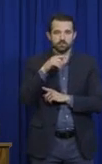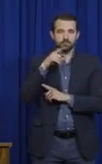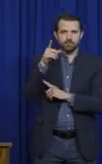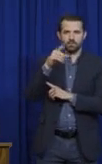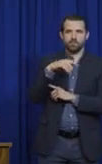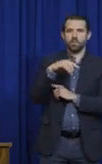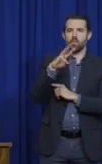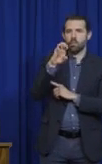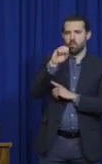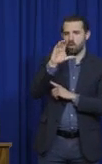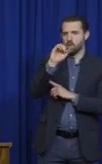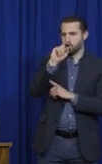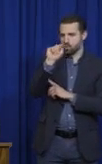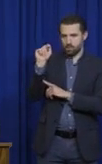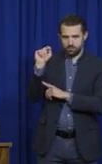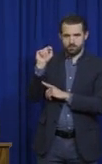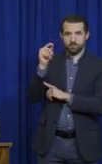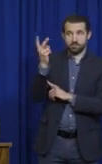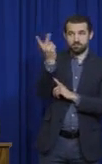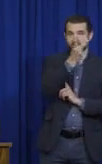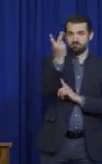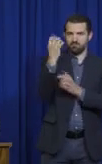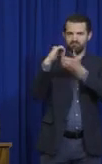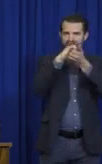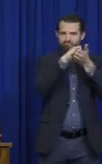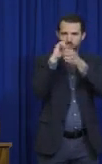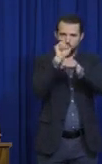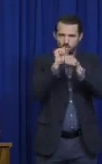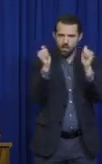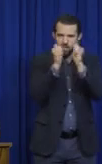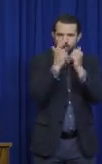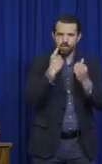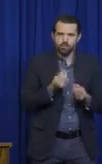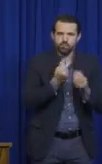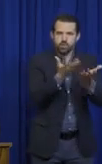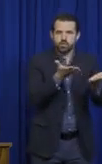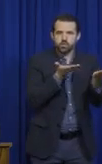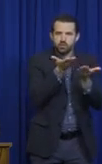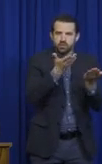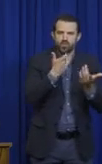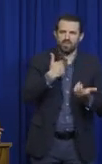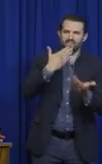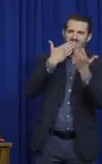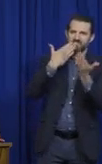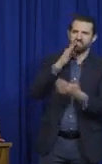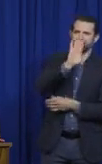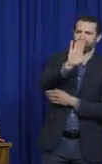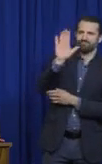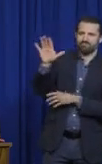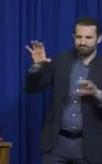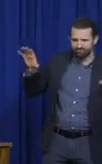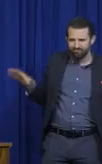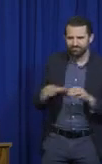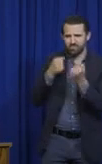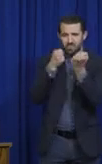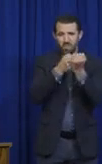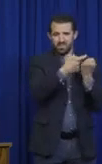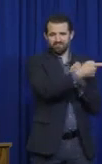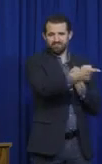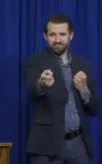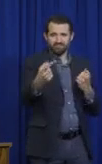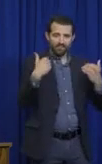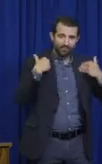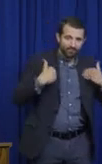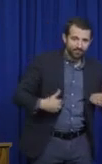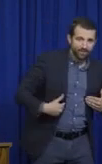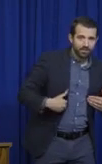of healthcare workers at this time. Again, although we know it's important to care for the body, it's just as